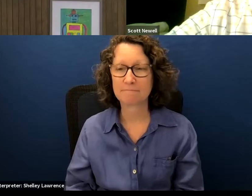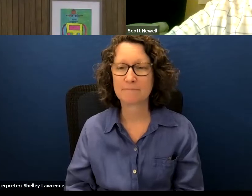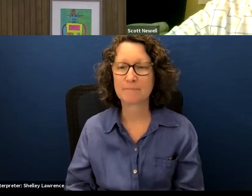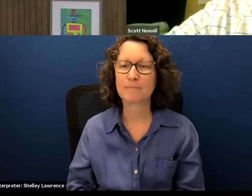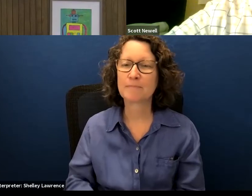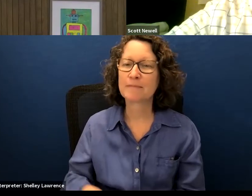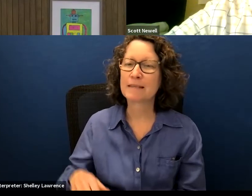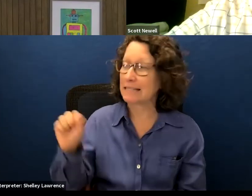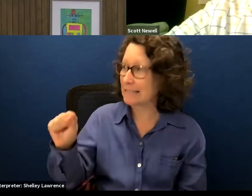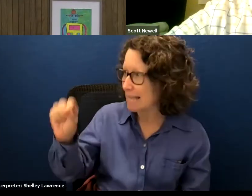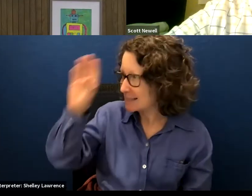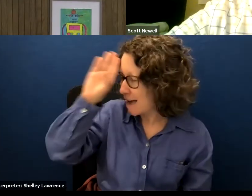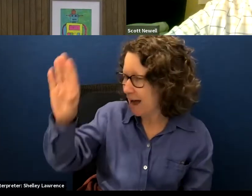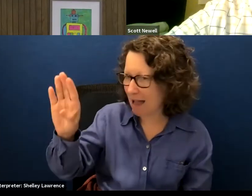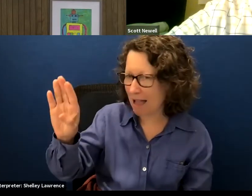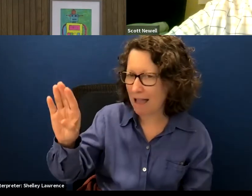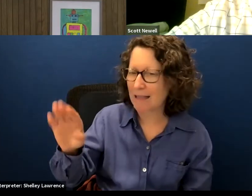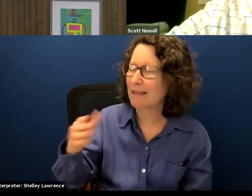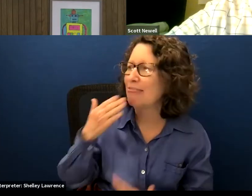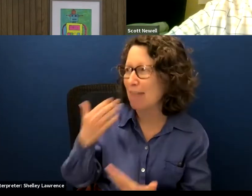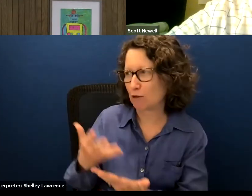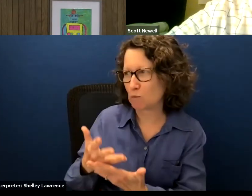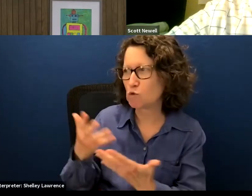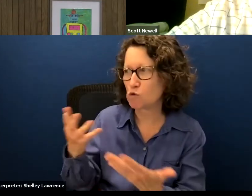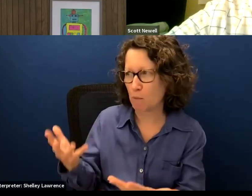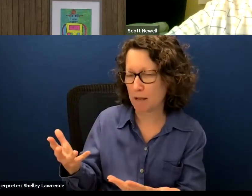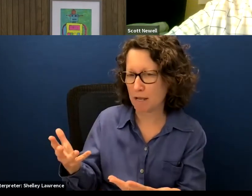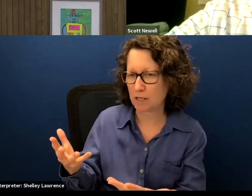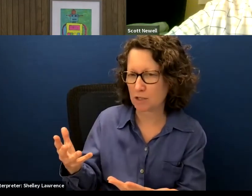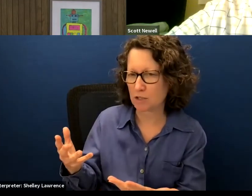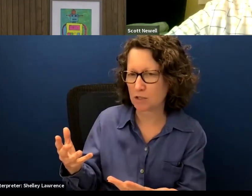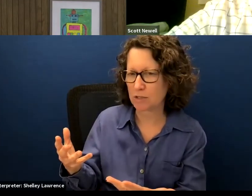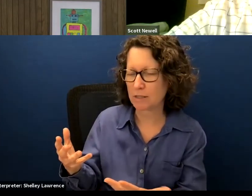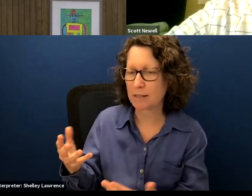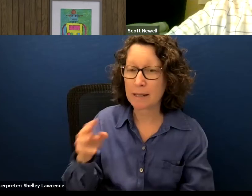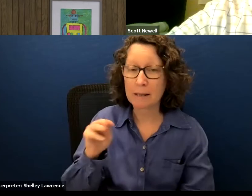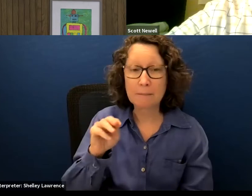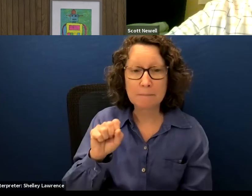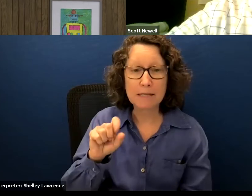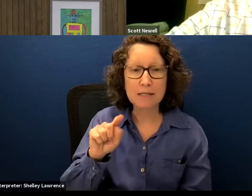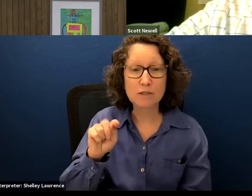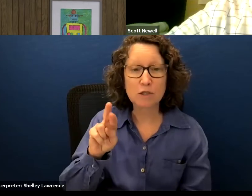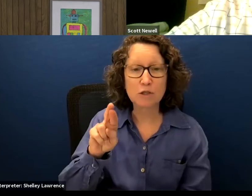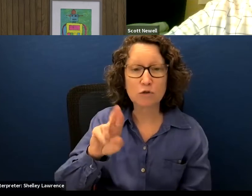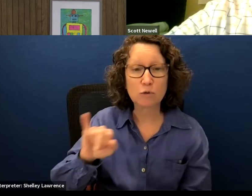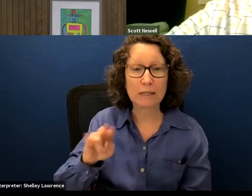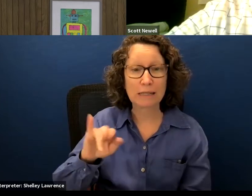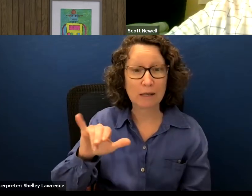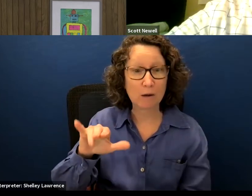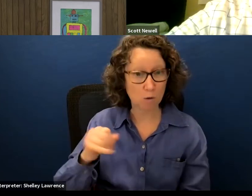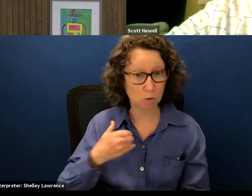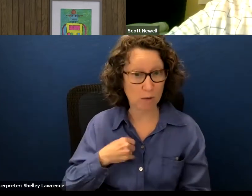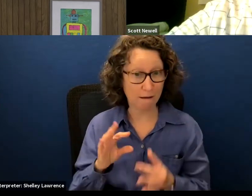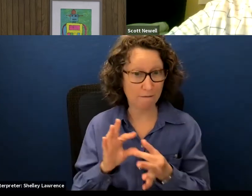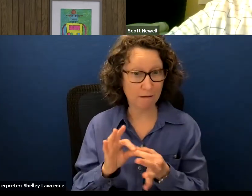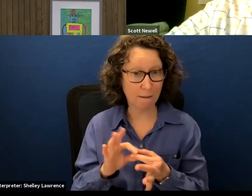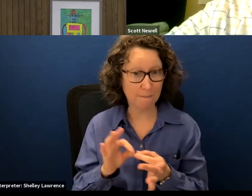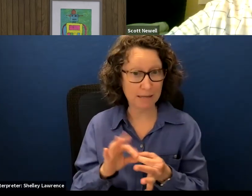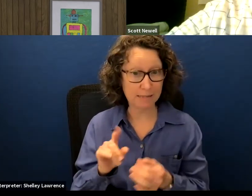Yes, hi, Ms. Trujillo. Thank you so much. Ms. Trujillo, do we have public comments on this item?